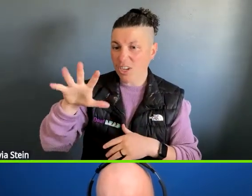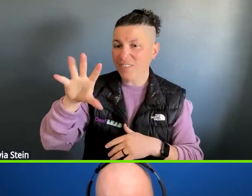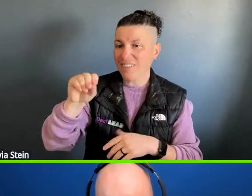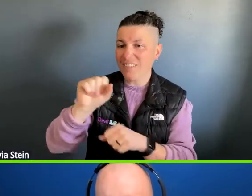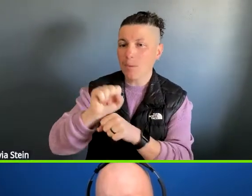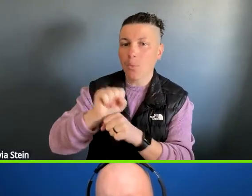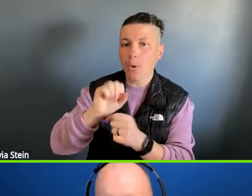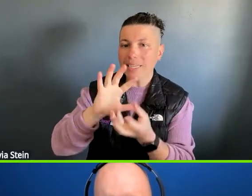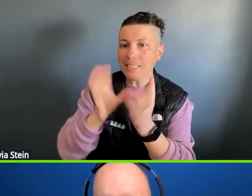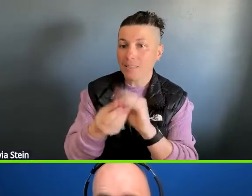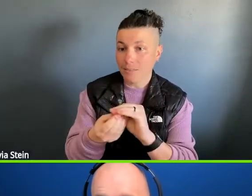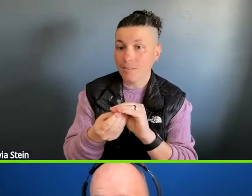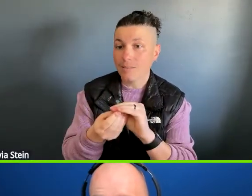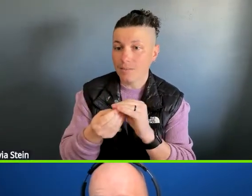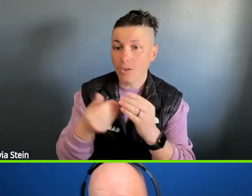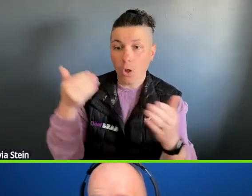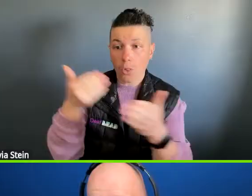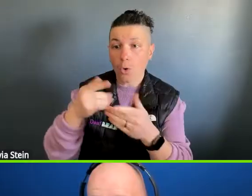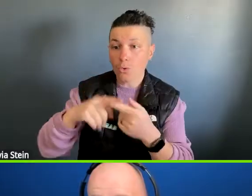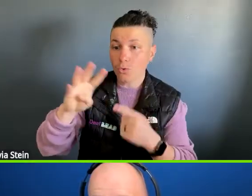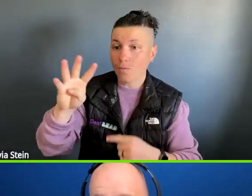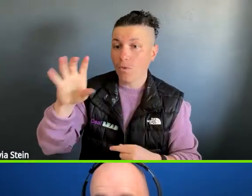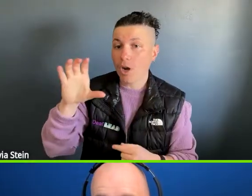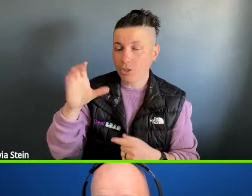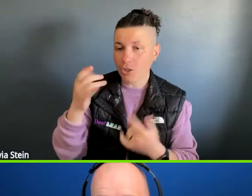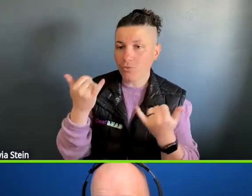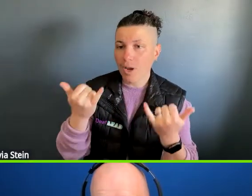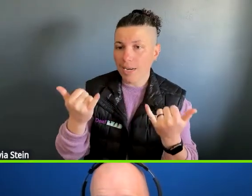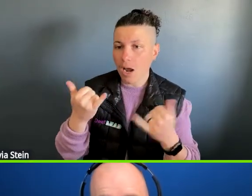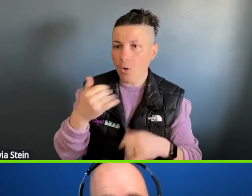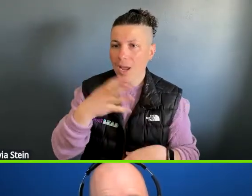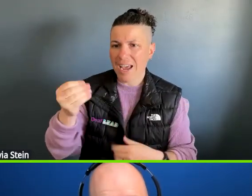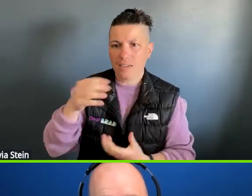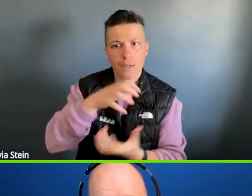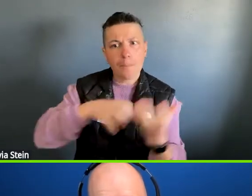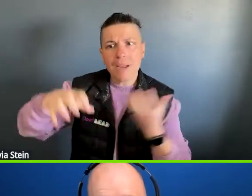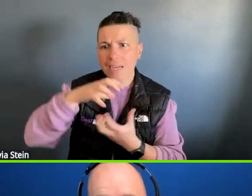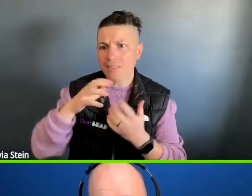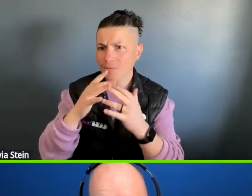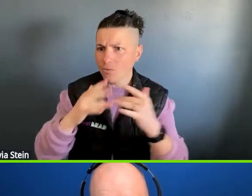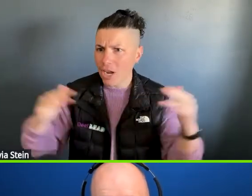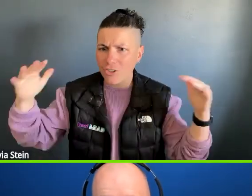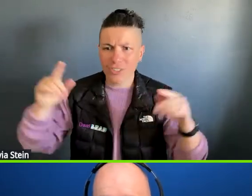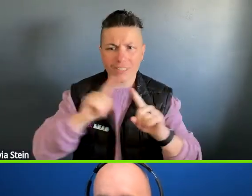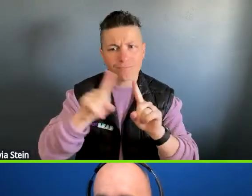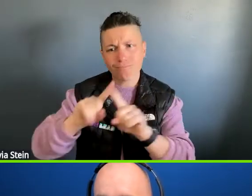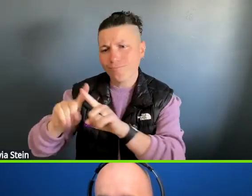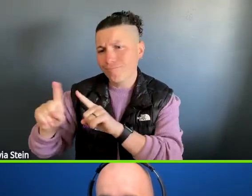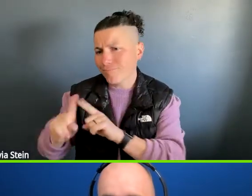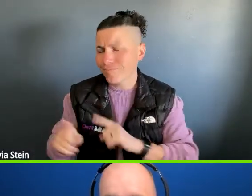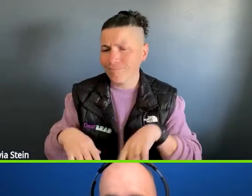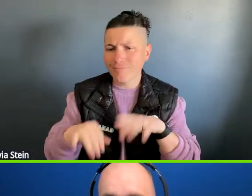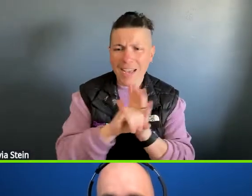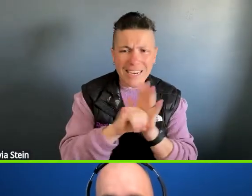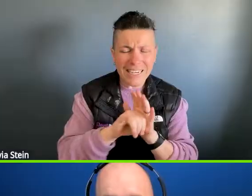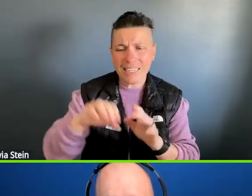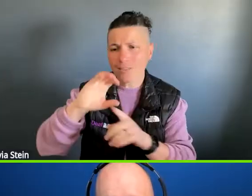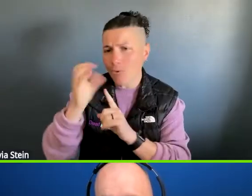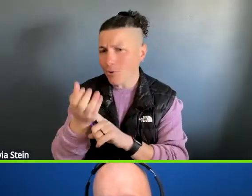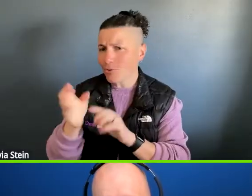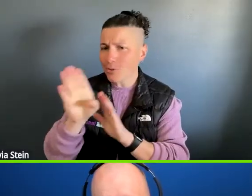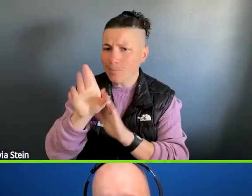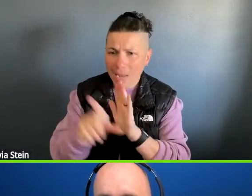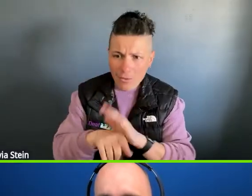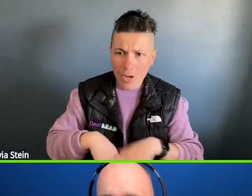organization has over 350 employees. We're reaching 400 currently. And it is a very